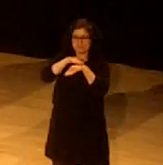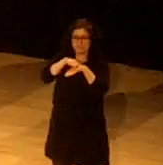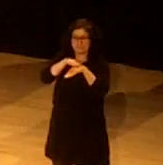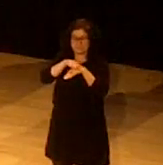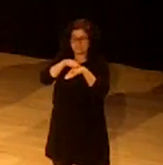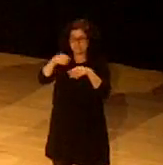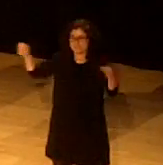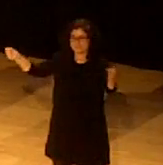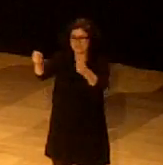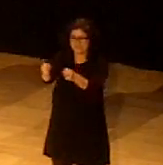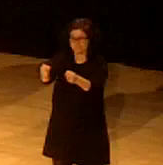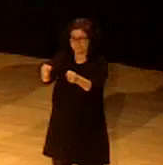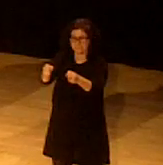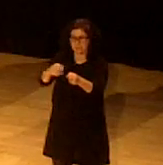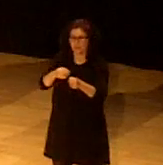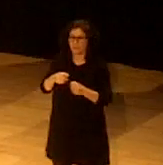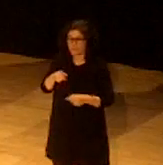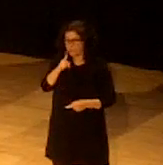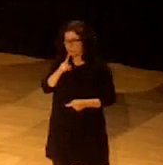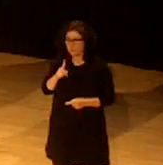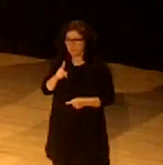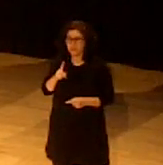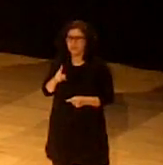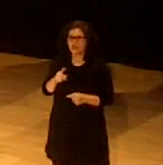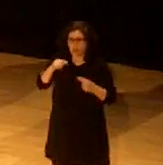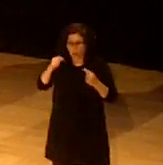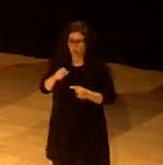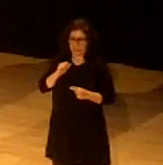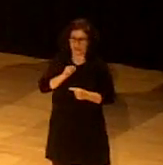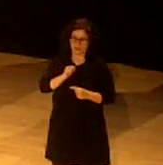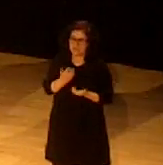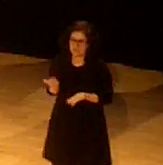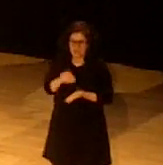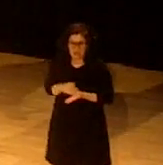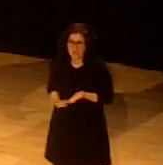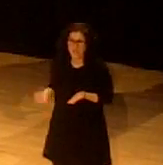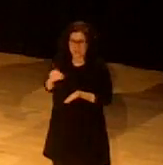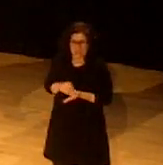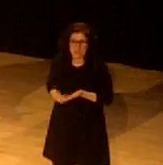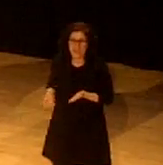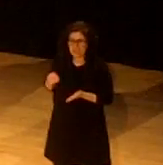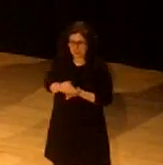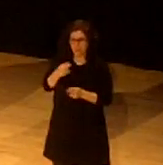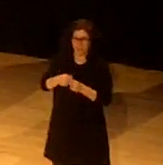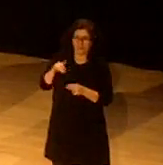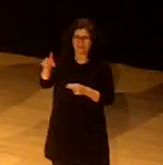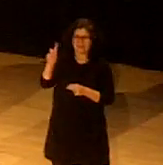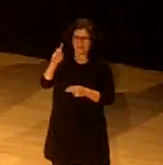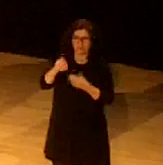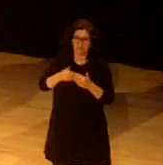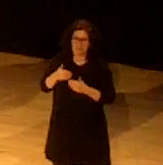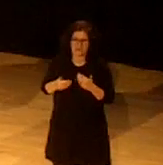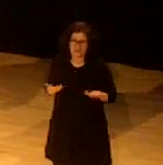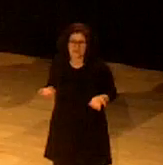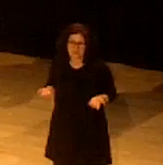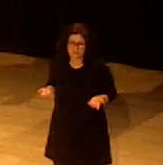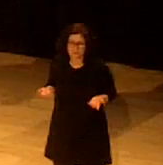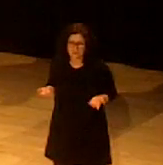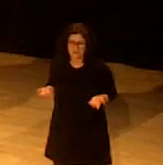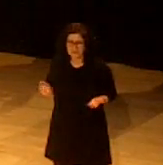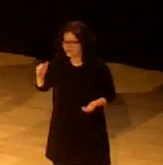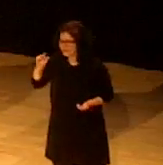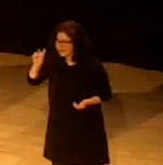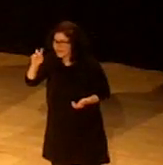to justify the beating of our own faces against the wall. And we call it a democratic process. So not only is